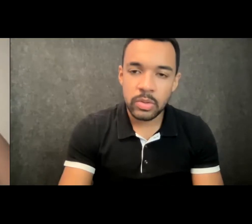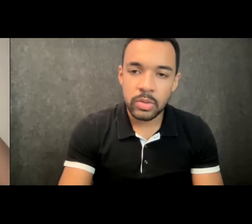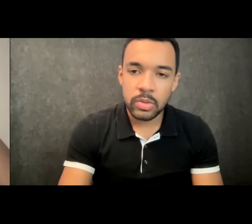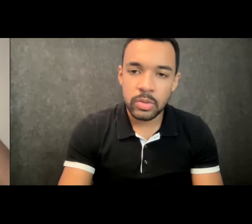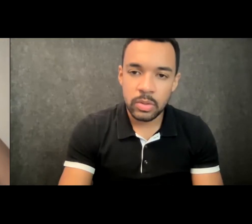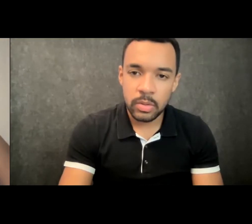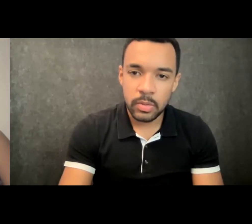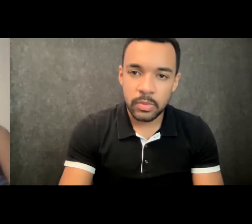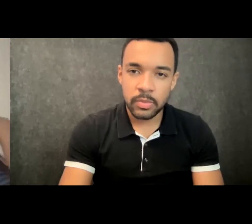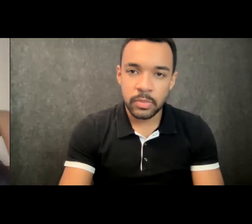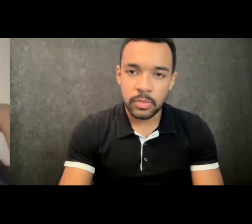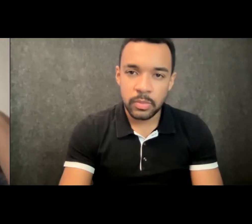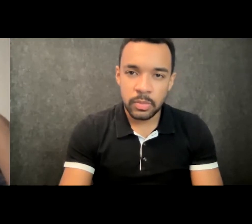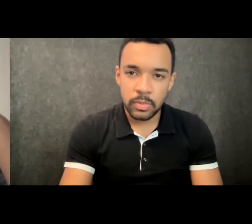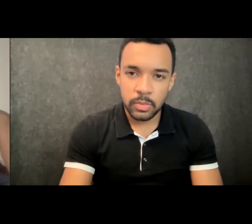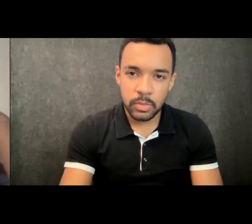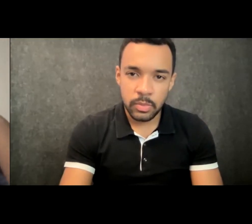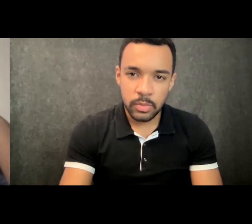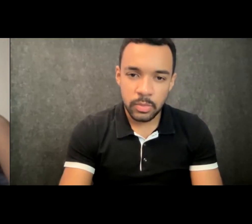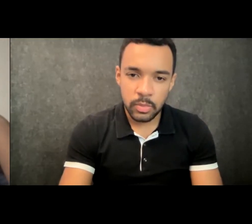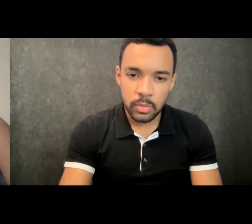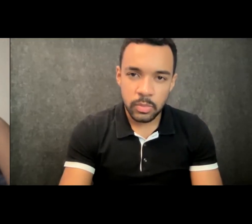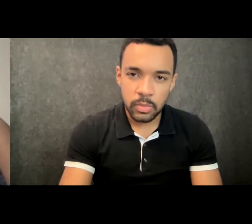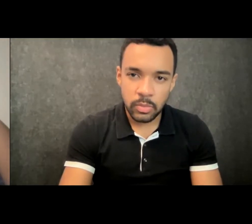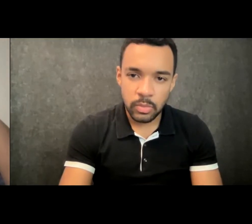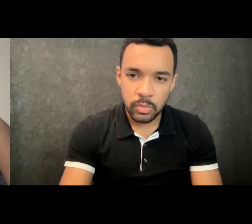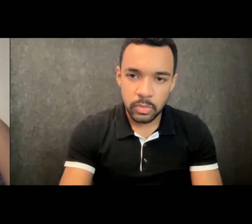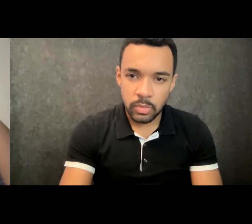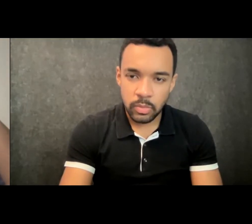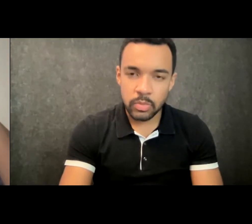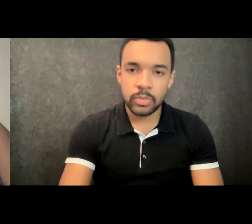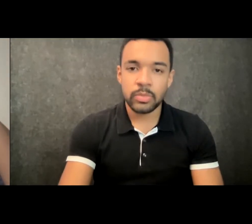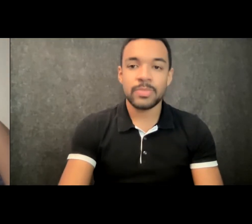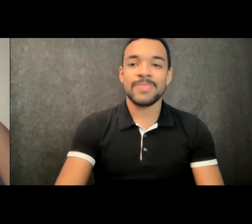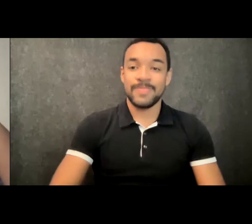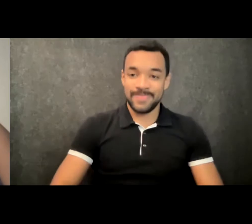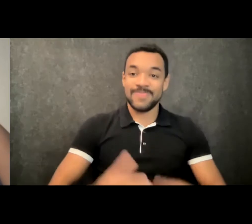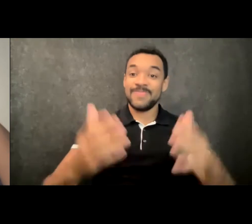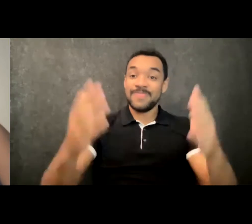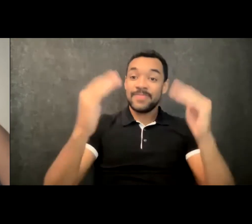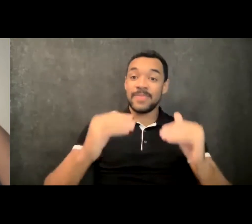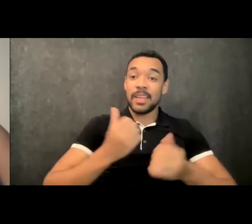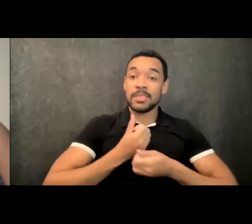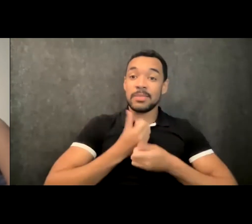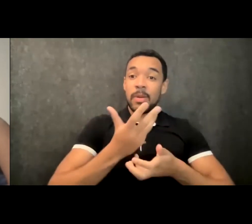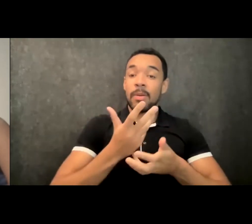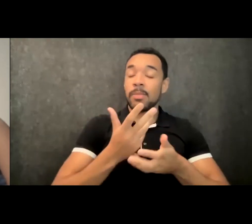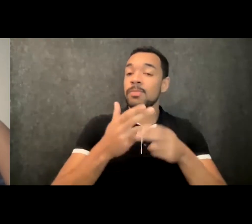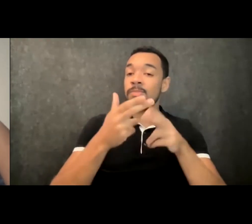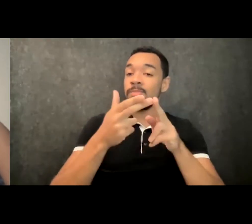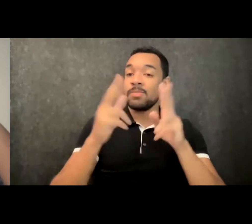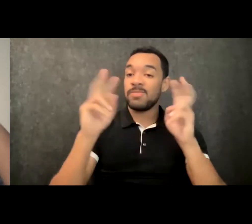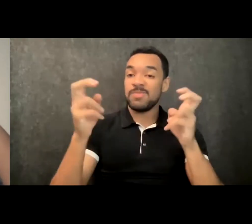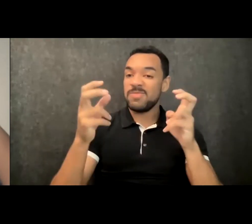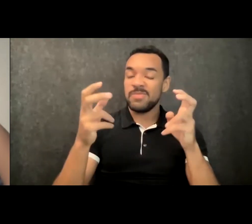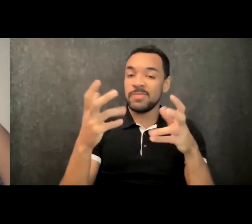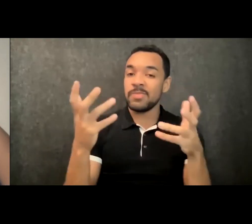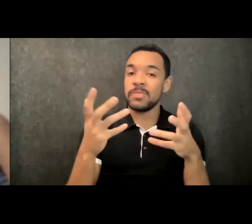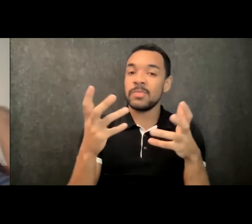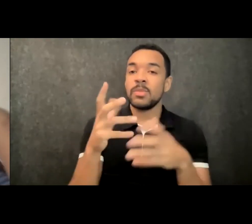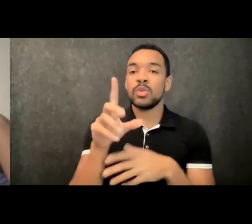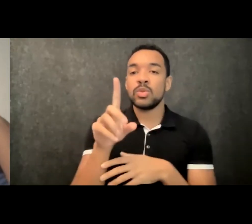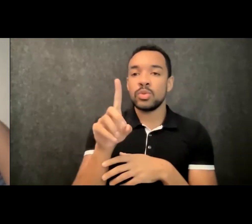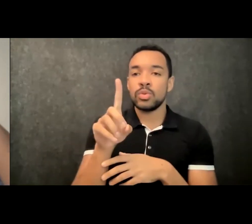which is a poem about just undoing internalized patriarchy.